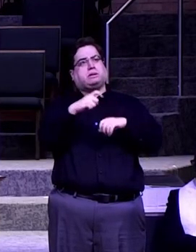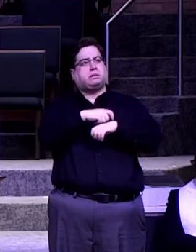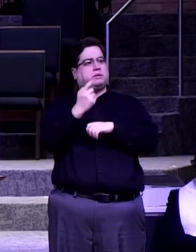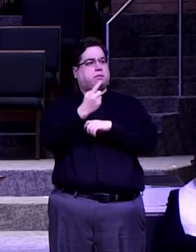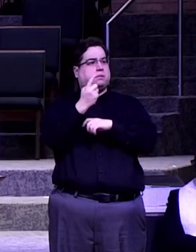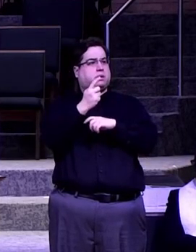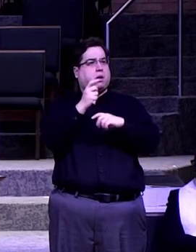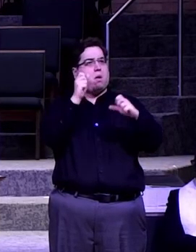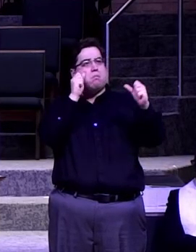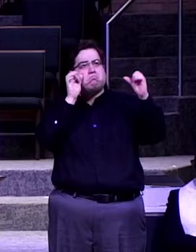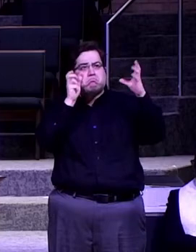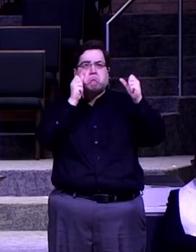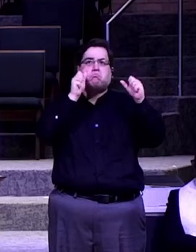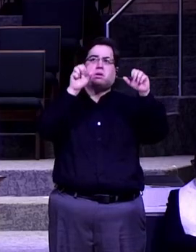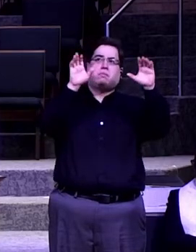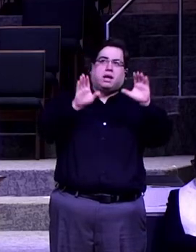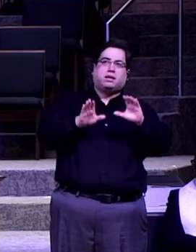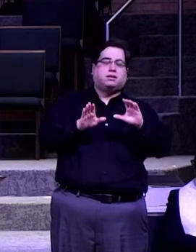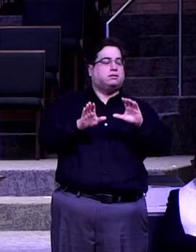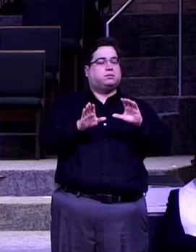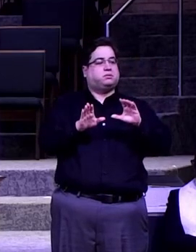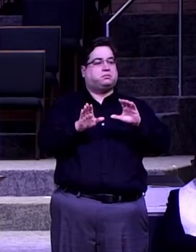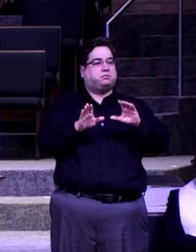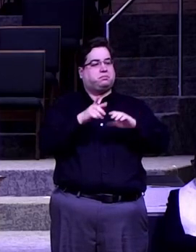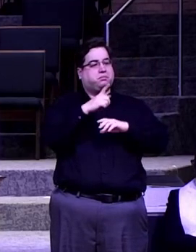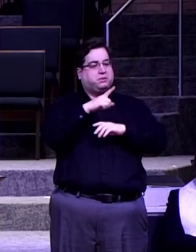wonderful, but it was.